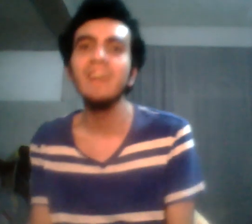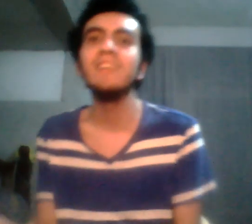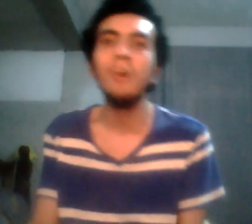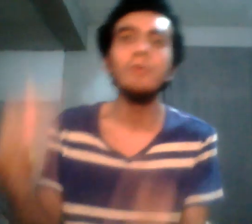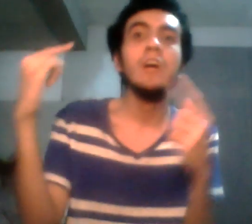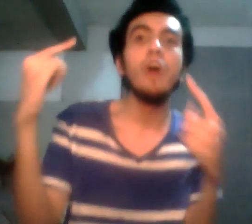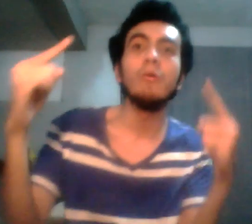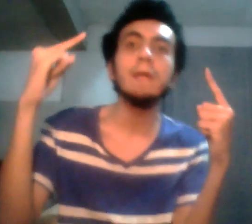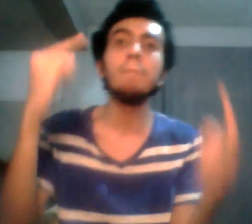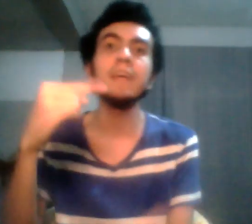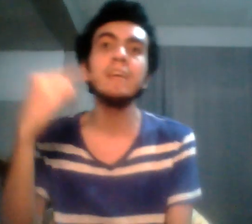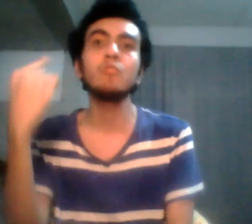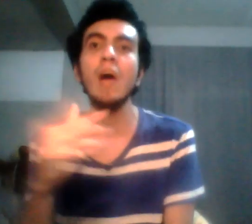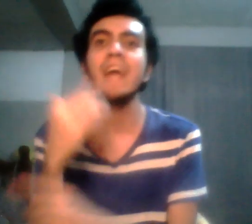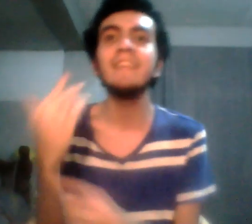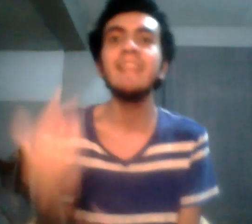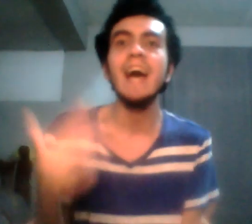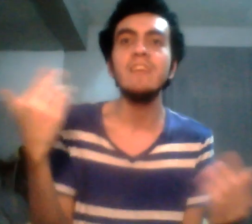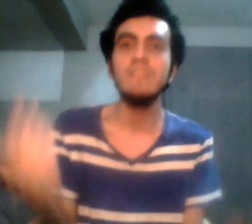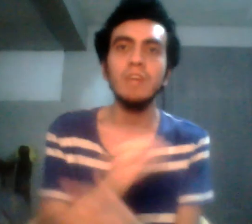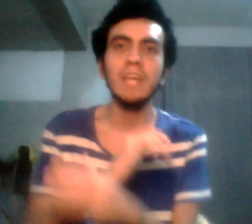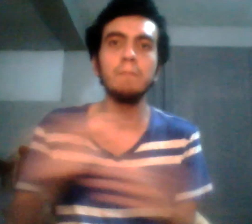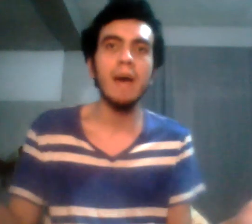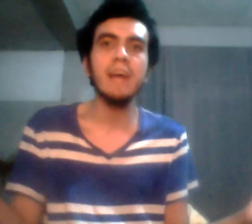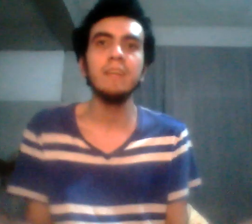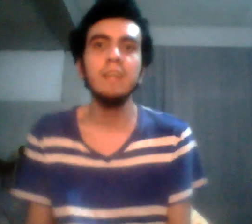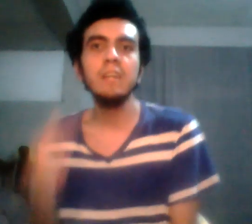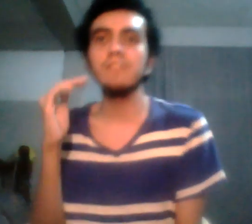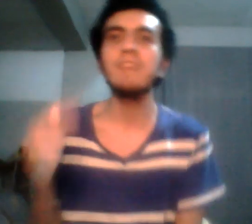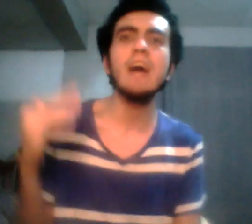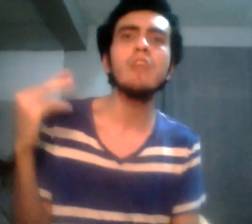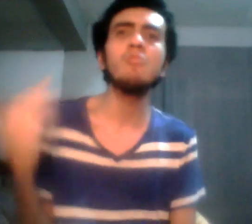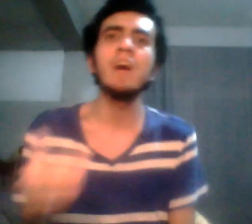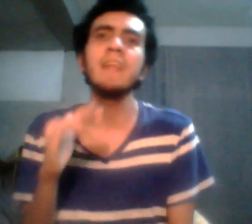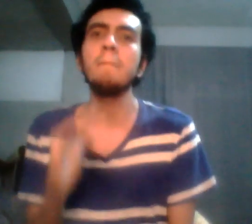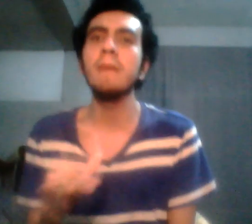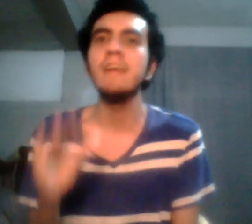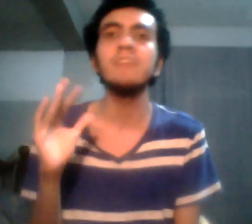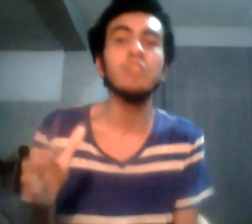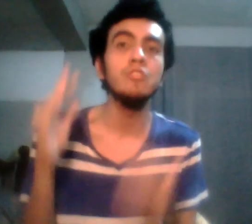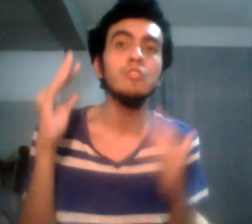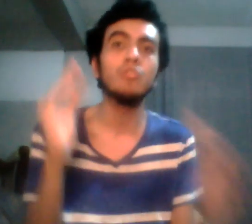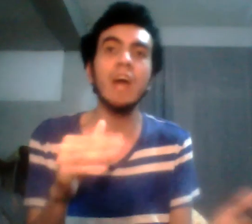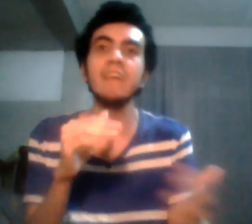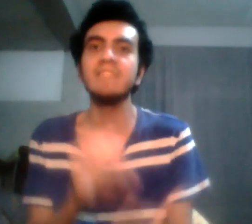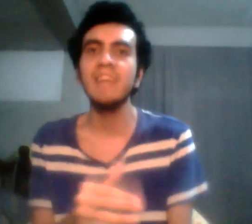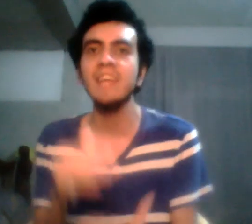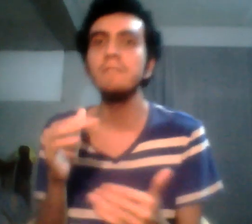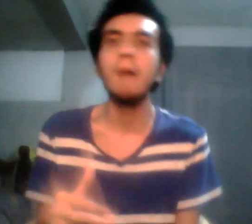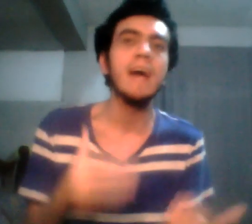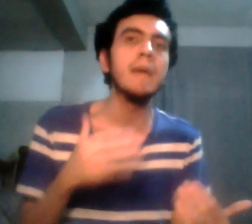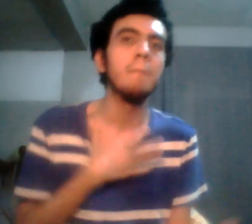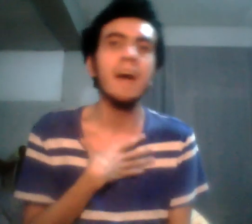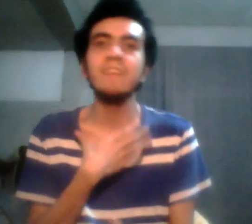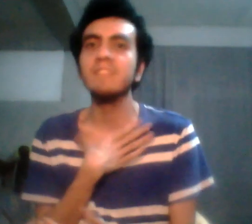even know. Only bit white lies to get by. Cause I don't wanna make you cry. Stay here by my